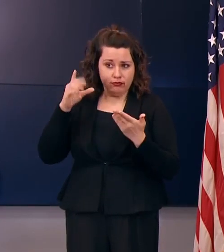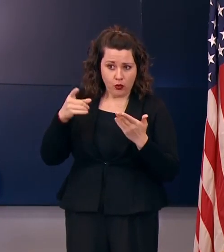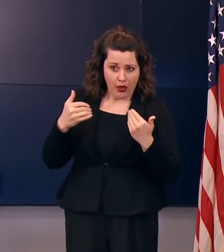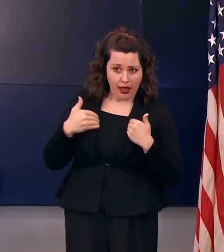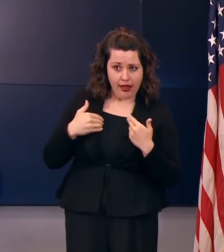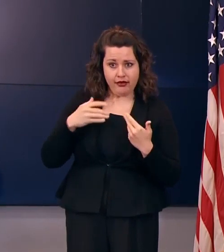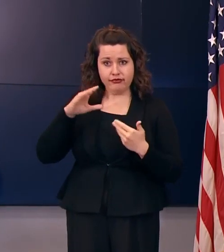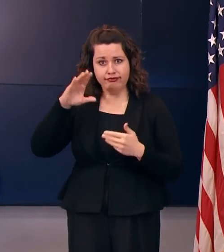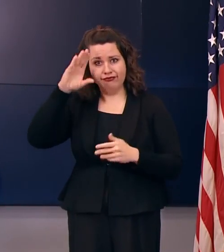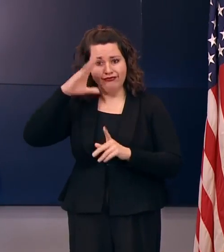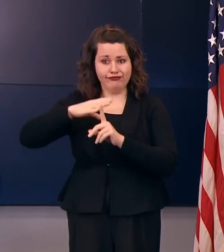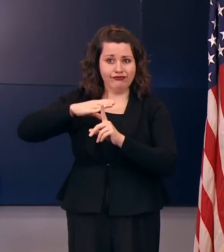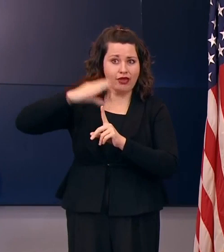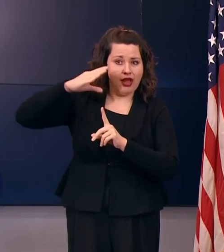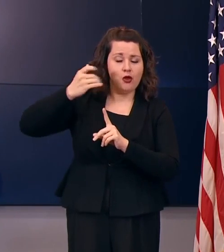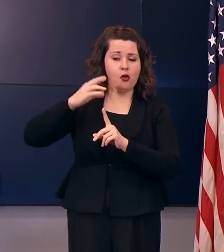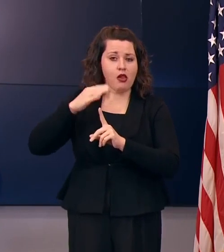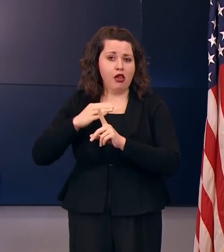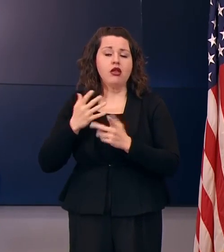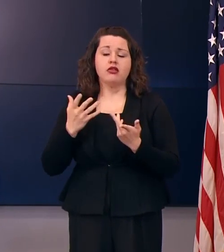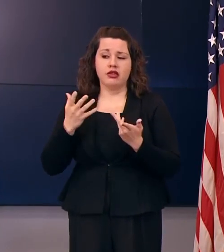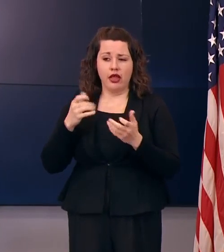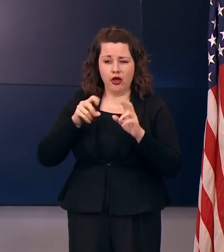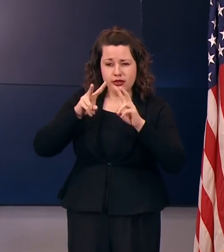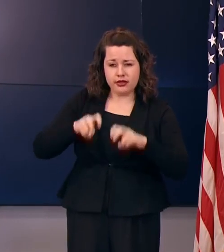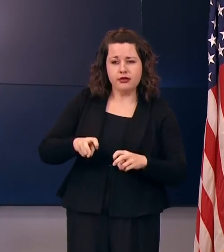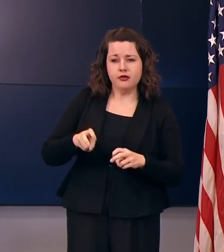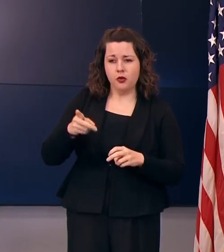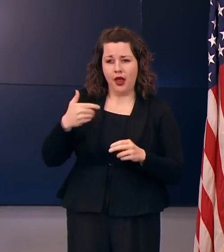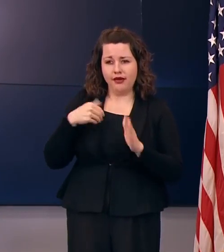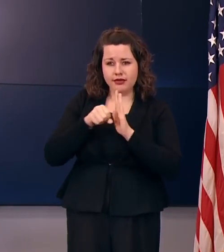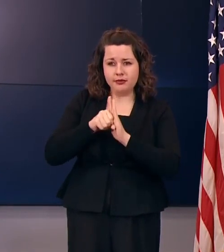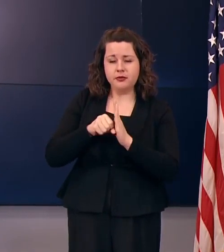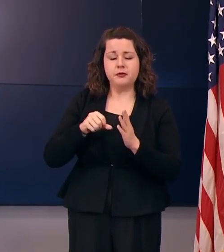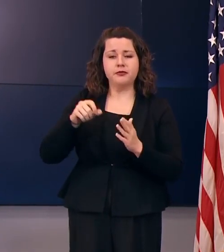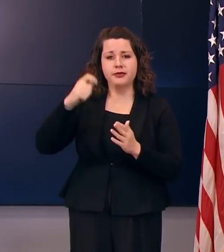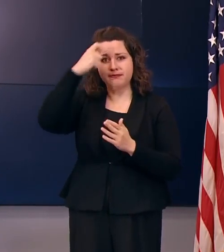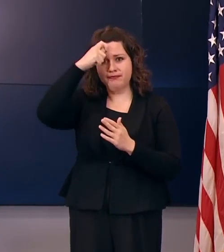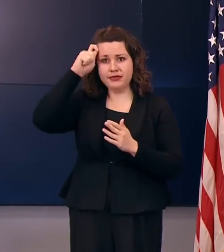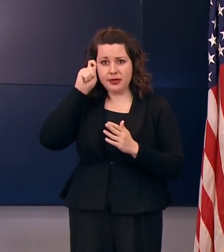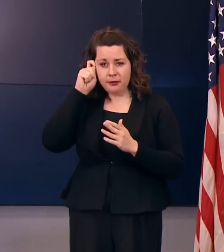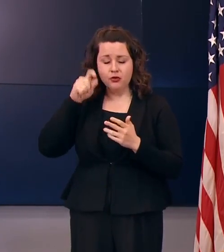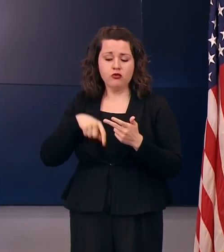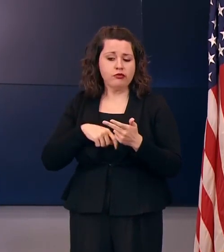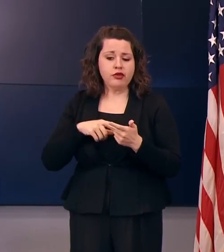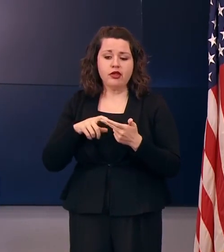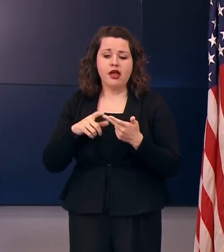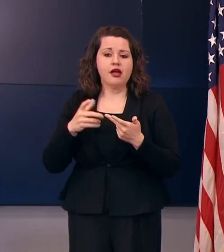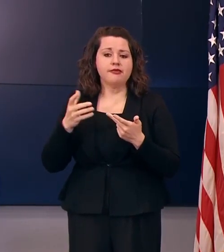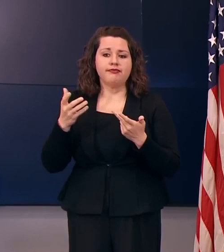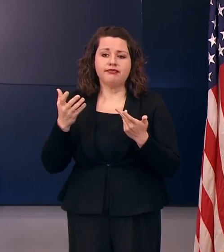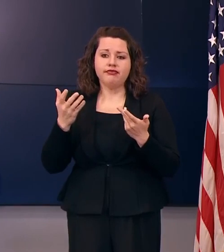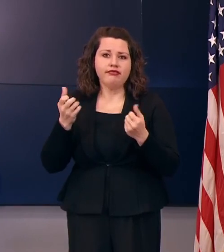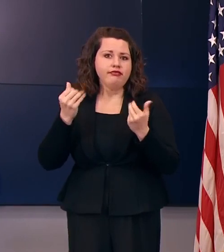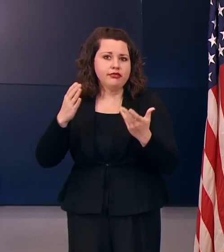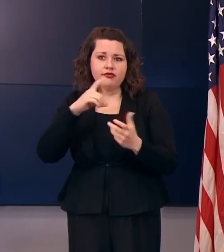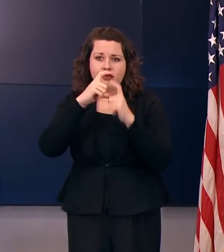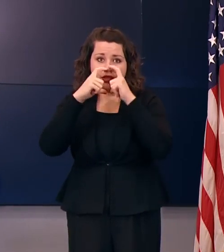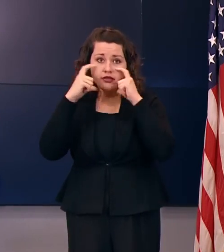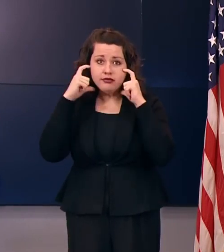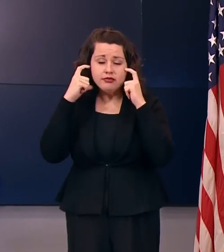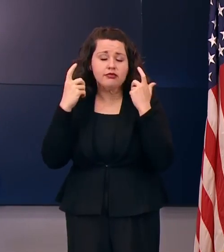assessment on the front end to see if they have any of the symptoms, taking the temperature, and then providing face